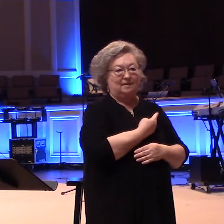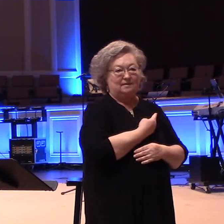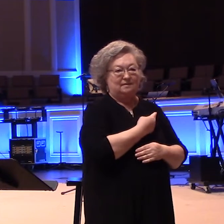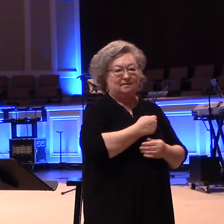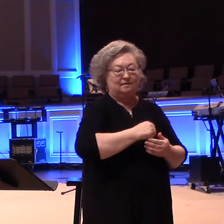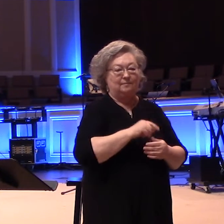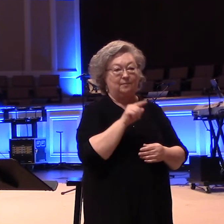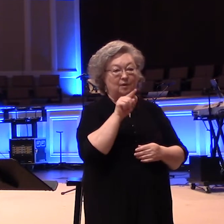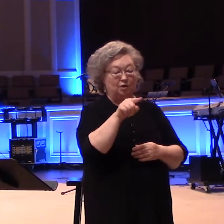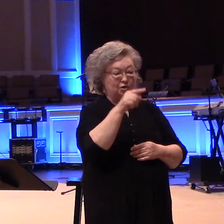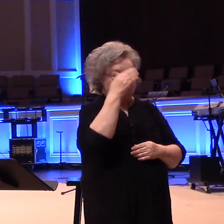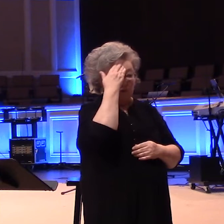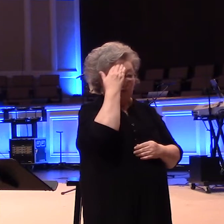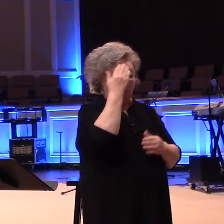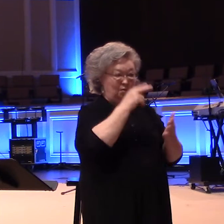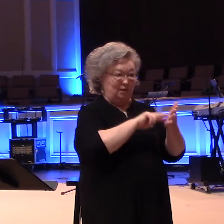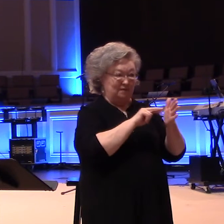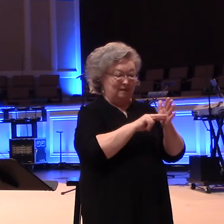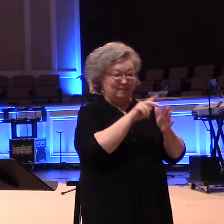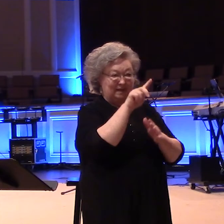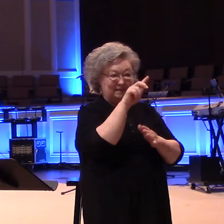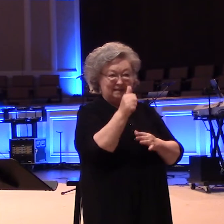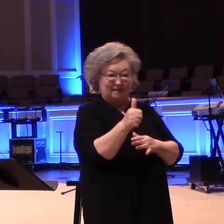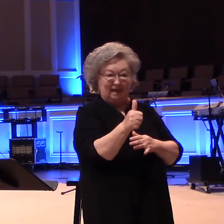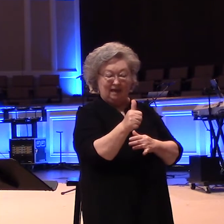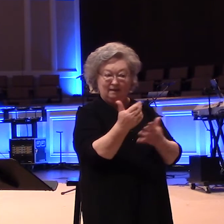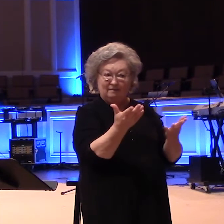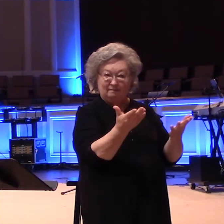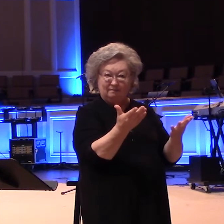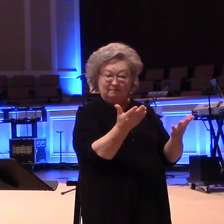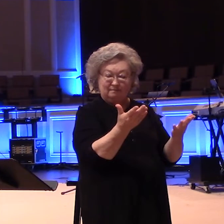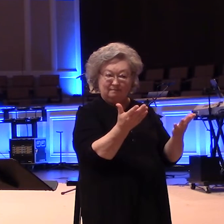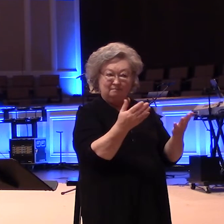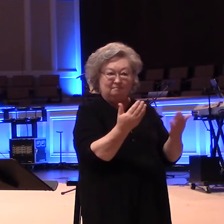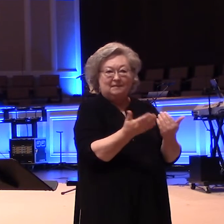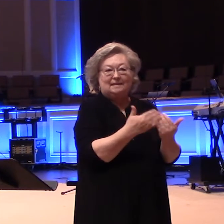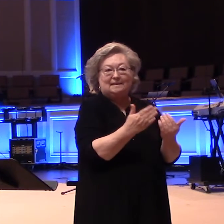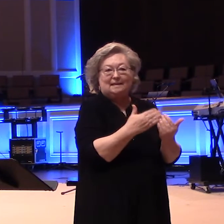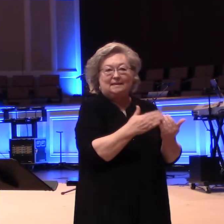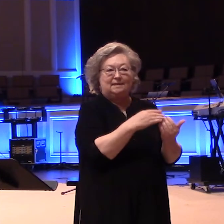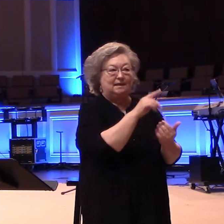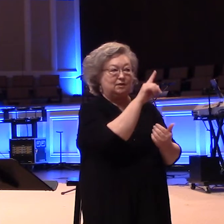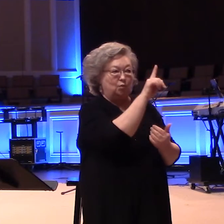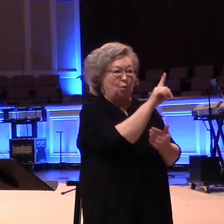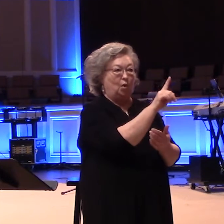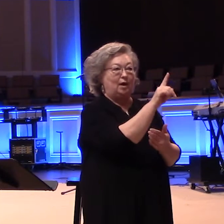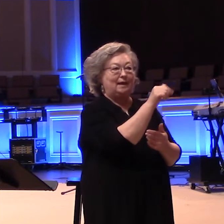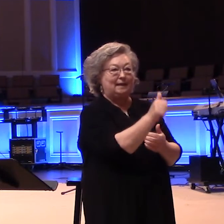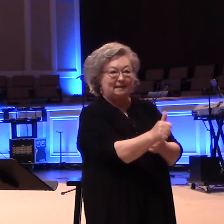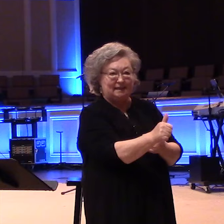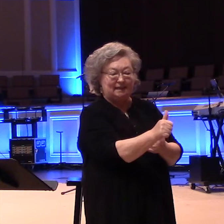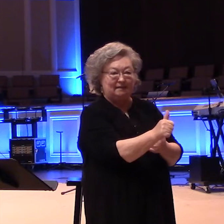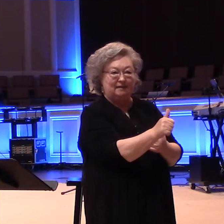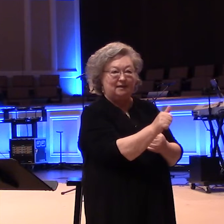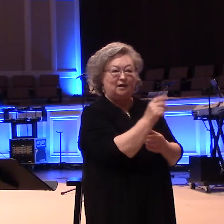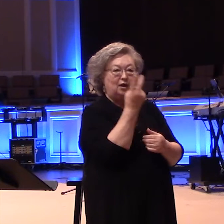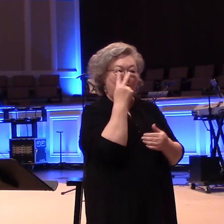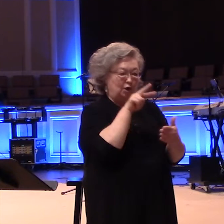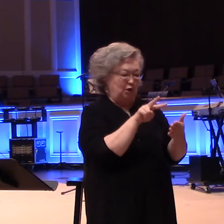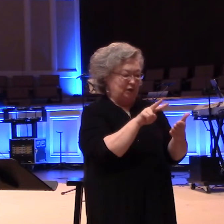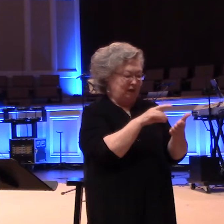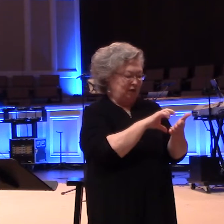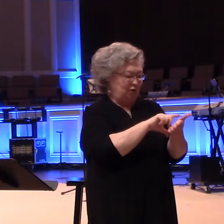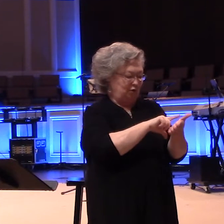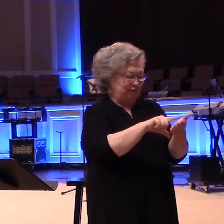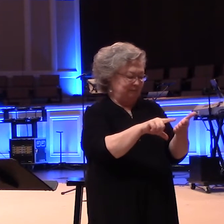what a tithe is? It's 10% of what you make. And so you just add up everything you make in a year, and then you move it over one decimal place, and that